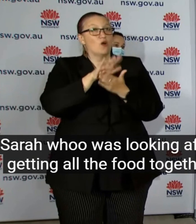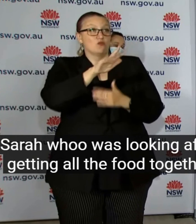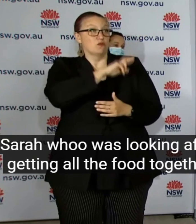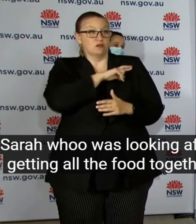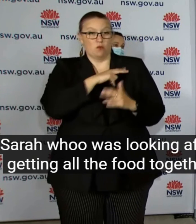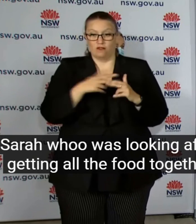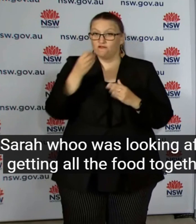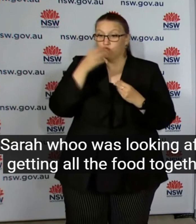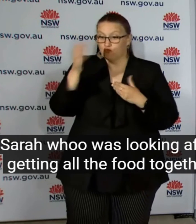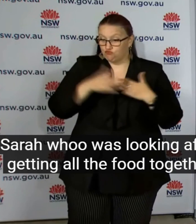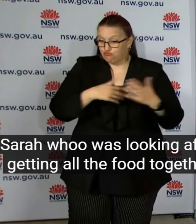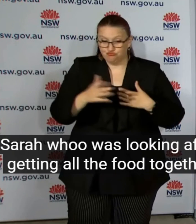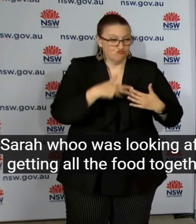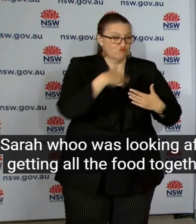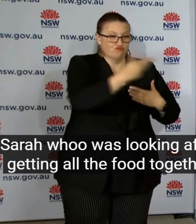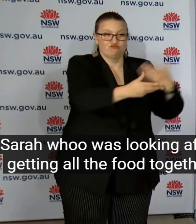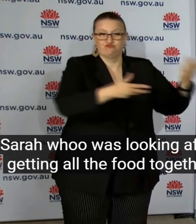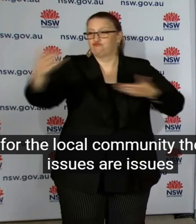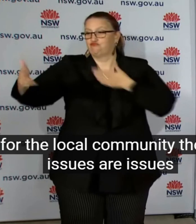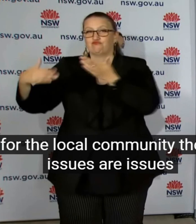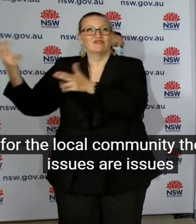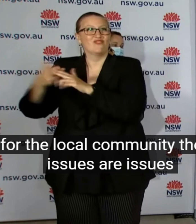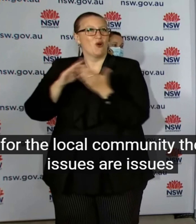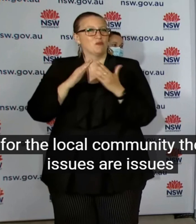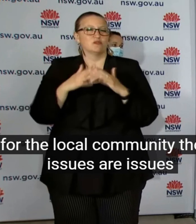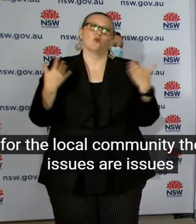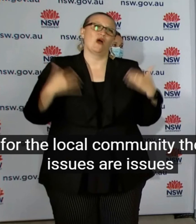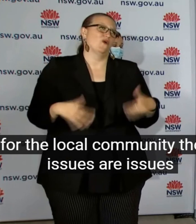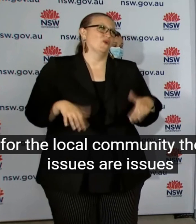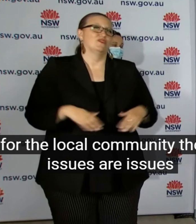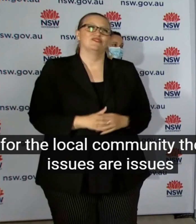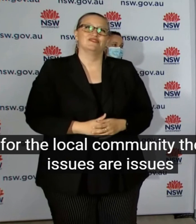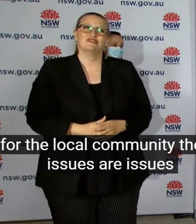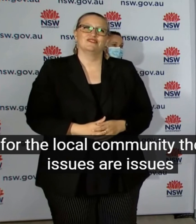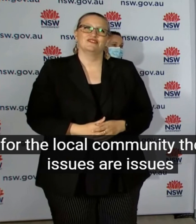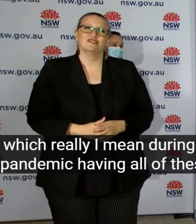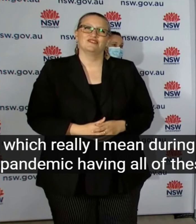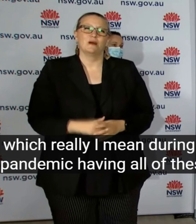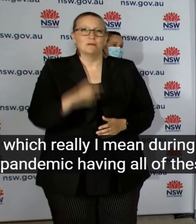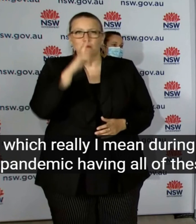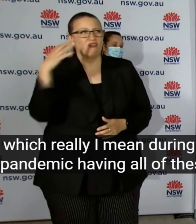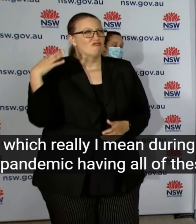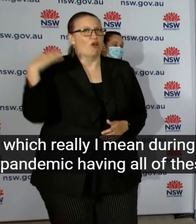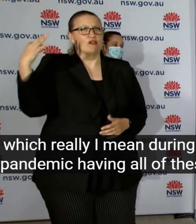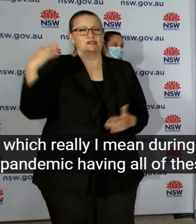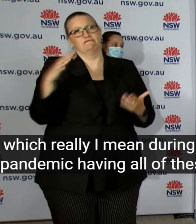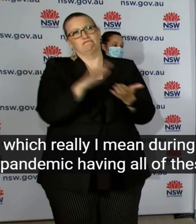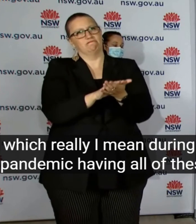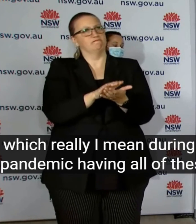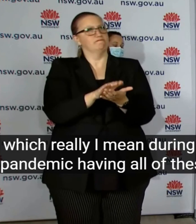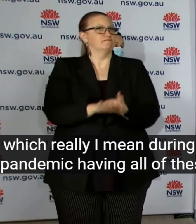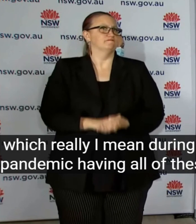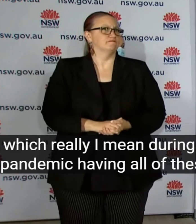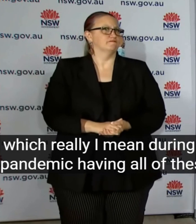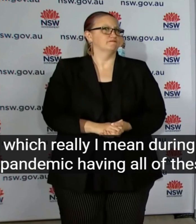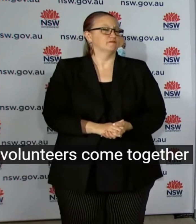community. Those issues are issues which really are, I mean, during a pandemic, having all of these volunteers come together. In fact, there was a nurse there,